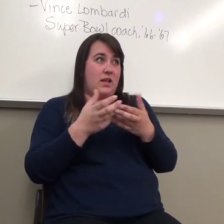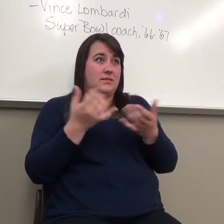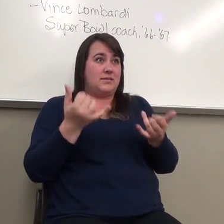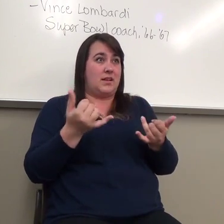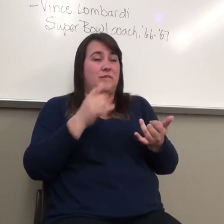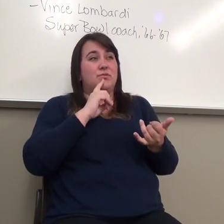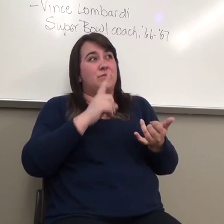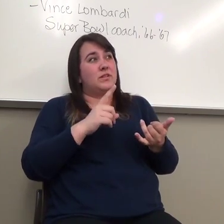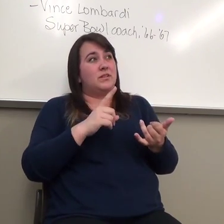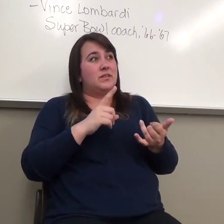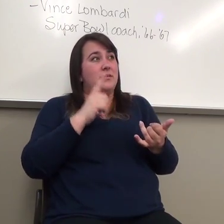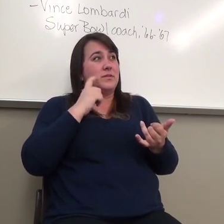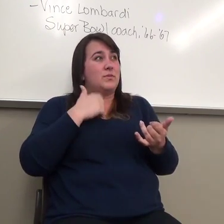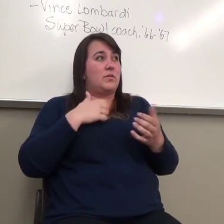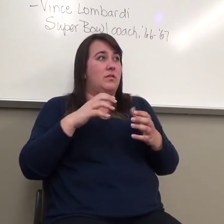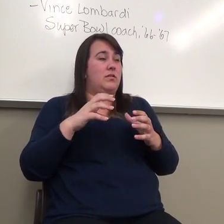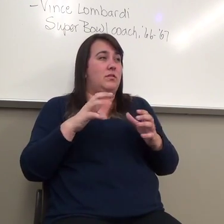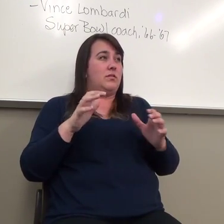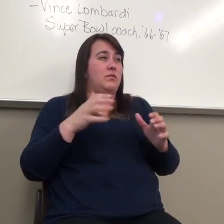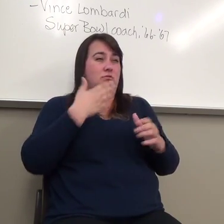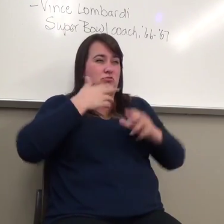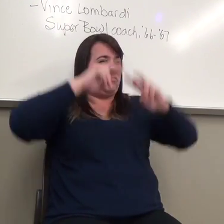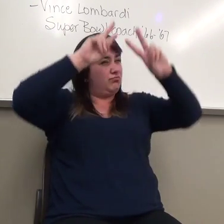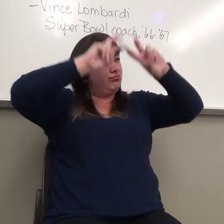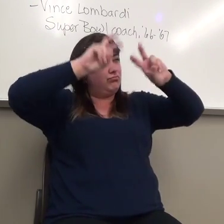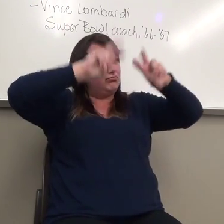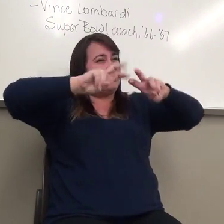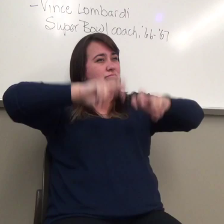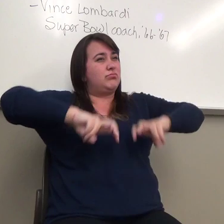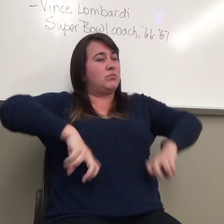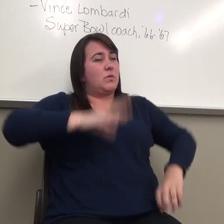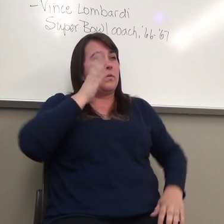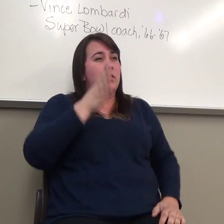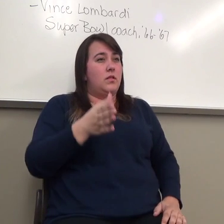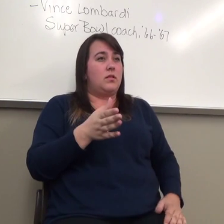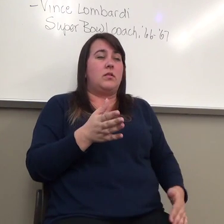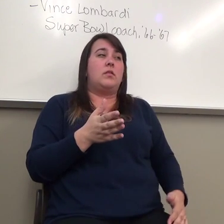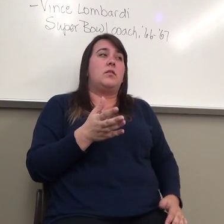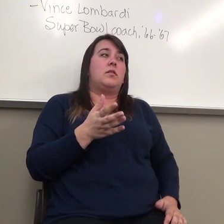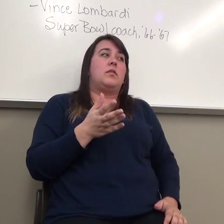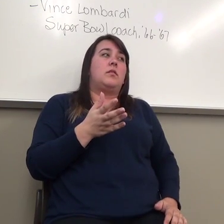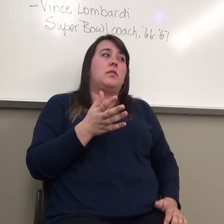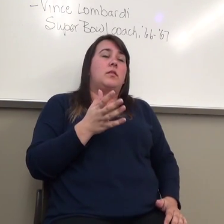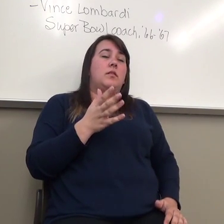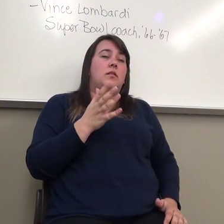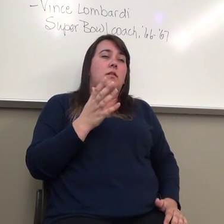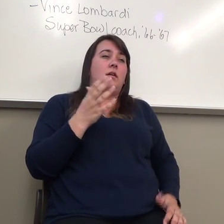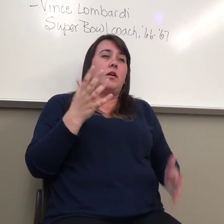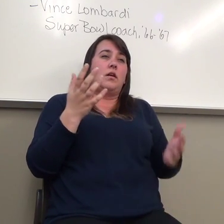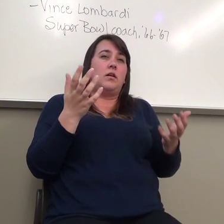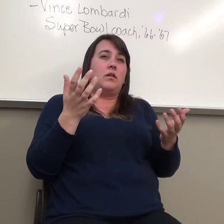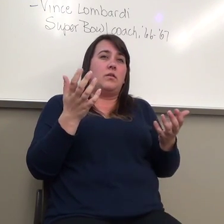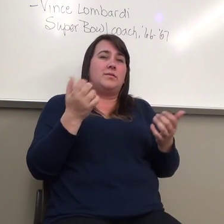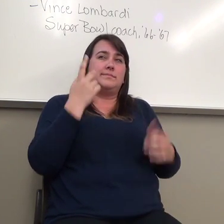because we're going to do some pretty good analysis here, I would like to, let's see,